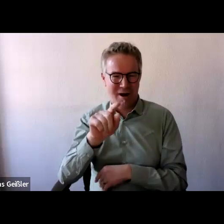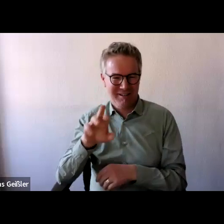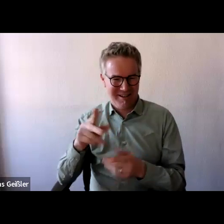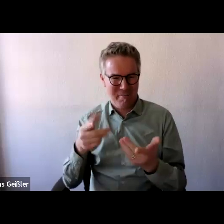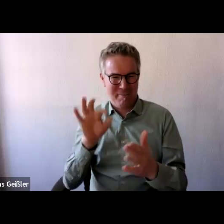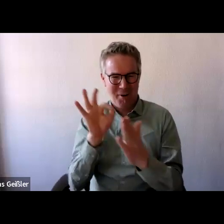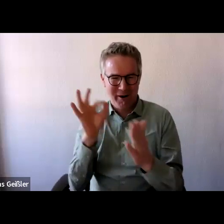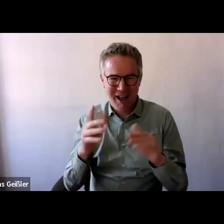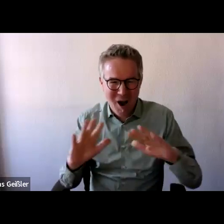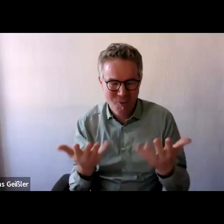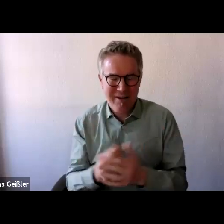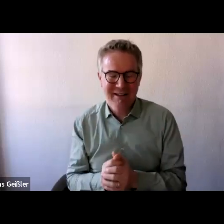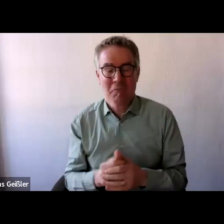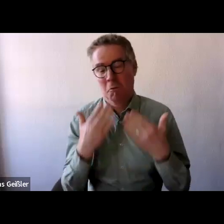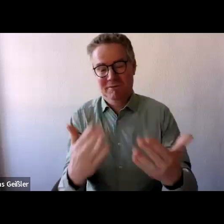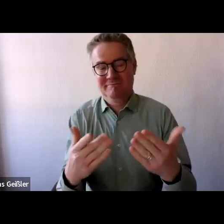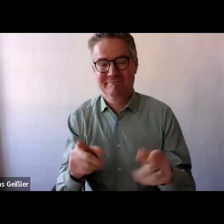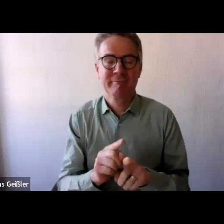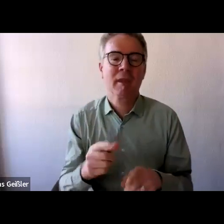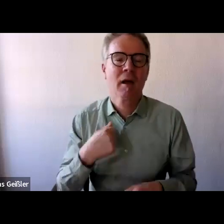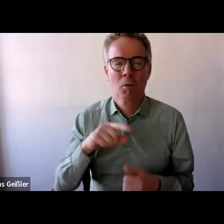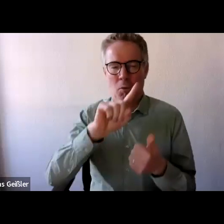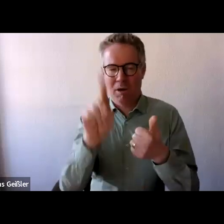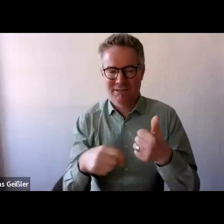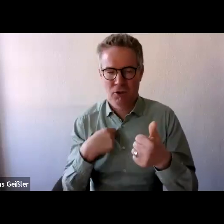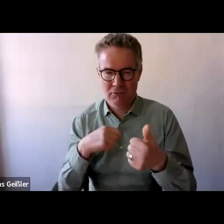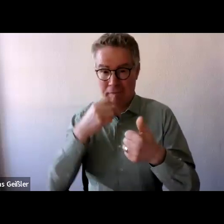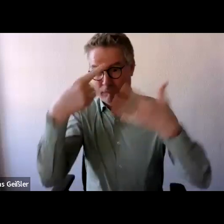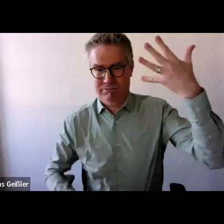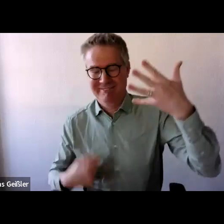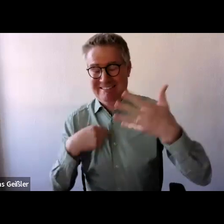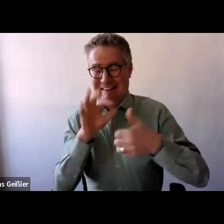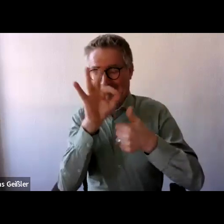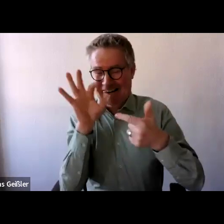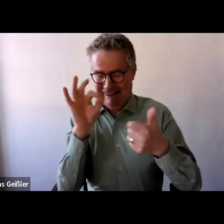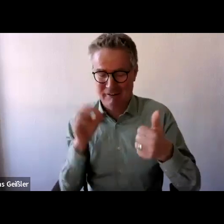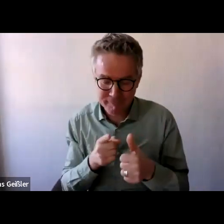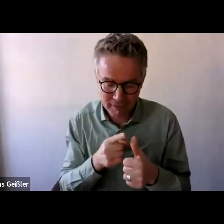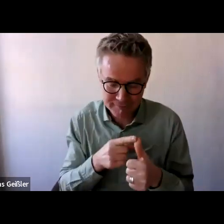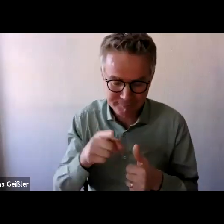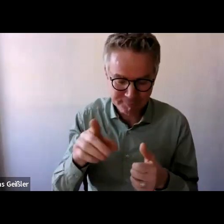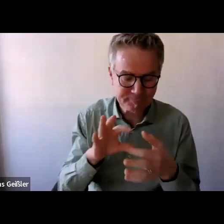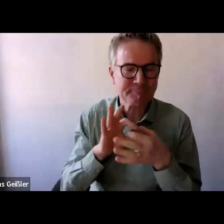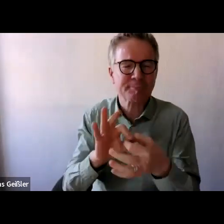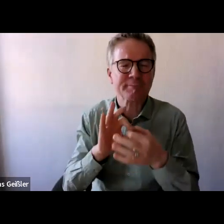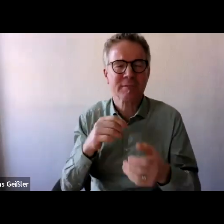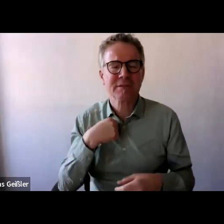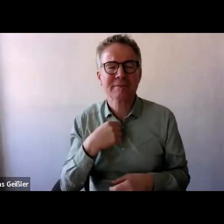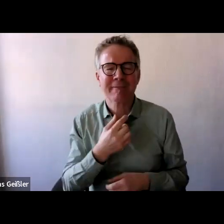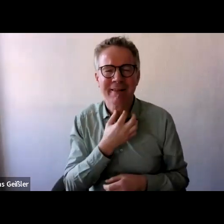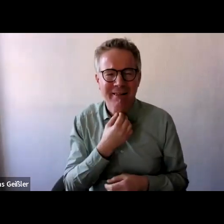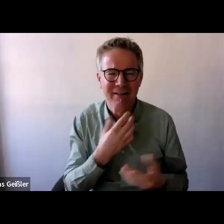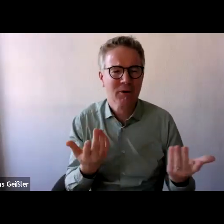how to perfect an assessment and rater reliability, etc. So I've got, like Christer said,